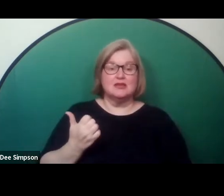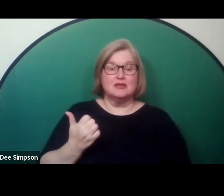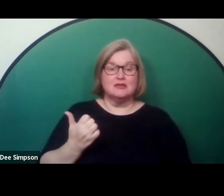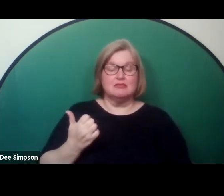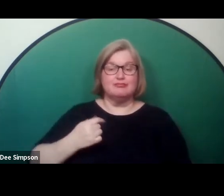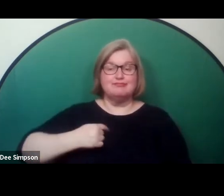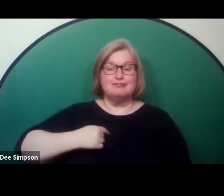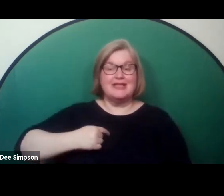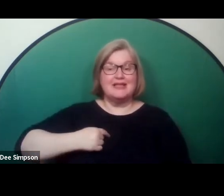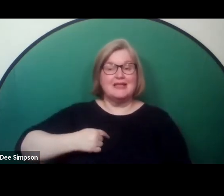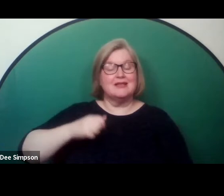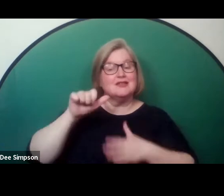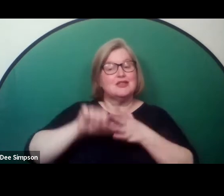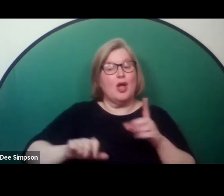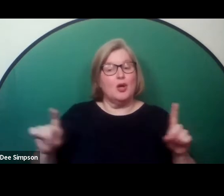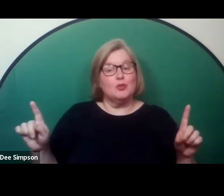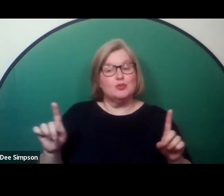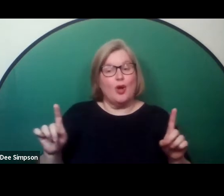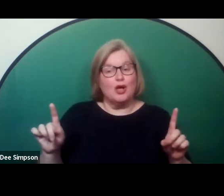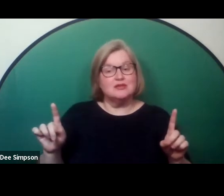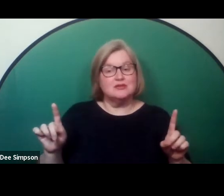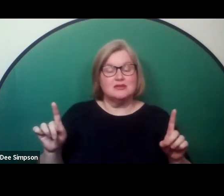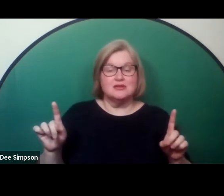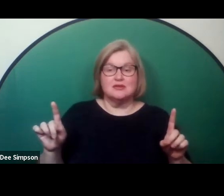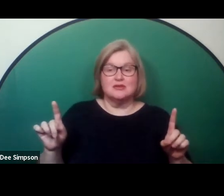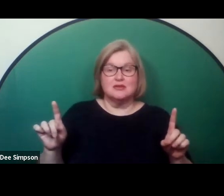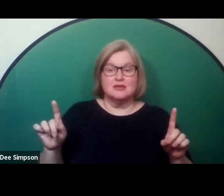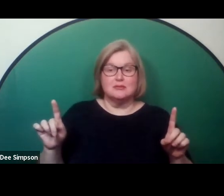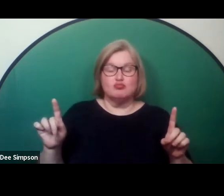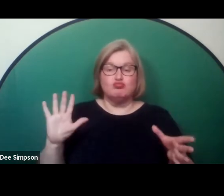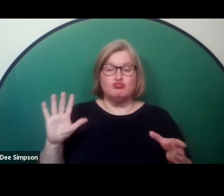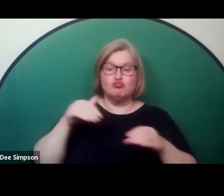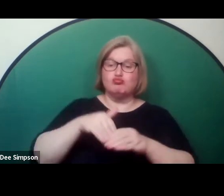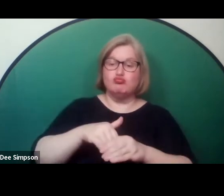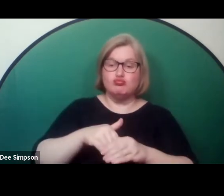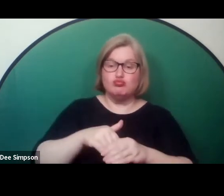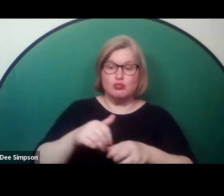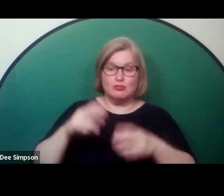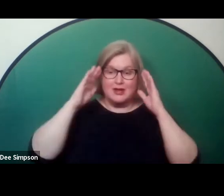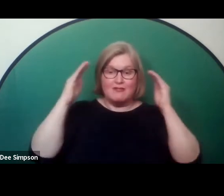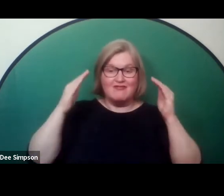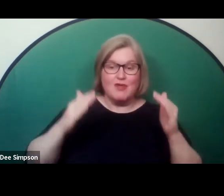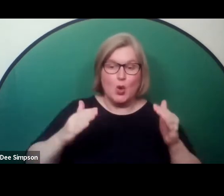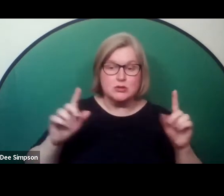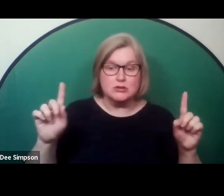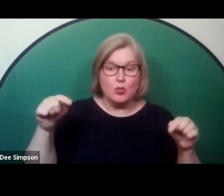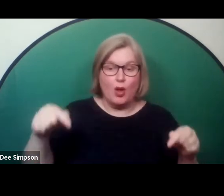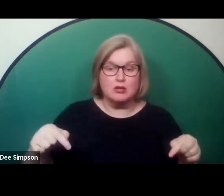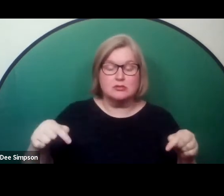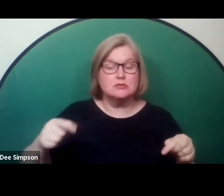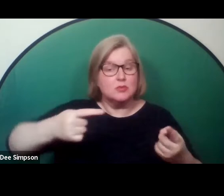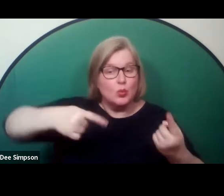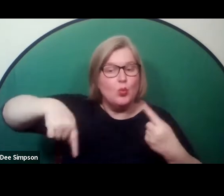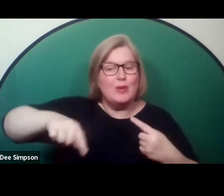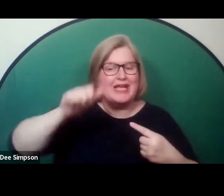So just to start with, I'm just going to sort of jump it straight in and just look at some areas that we know need